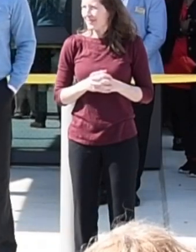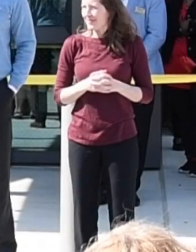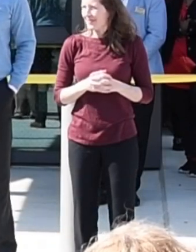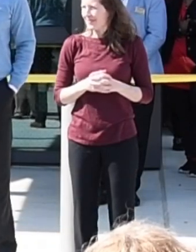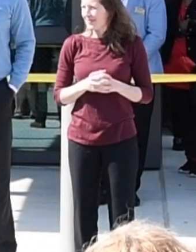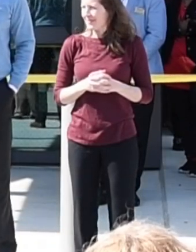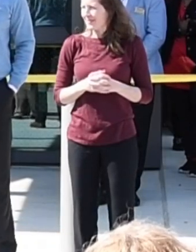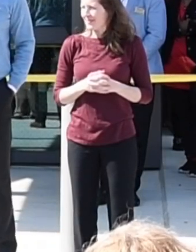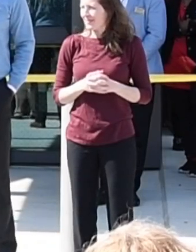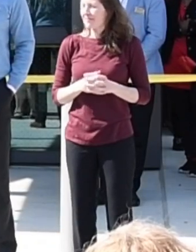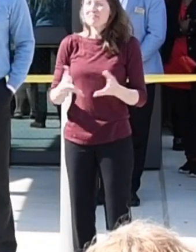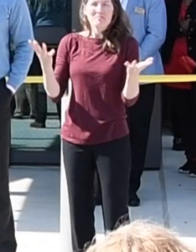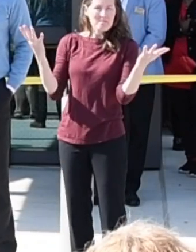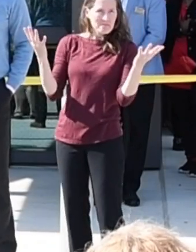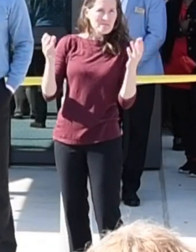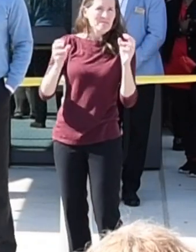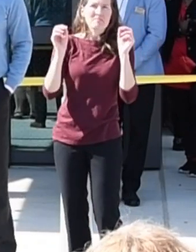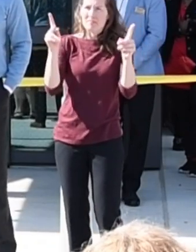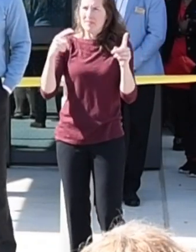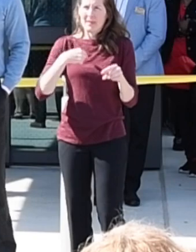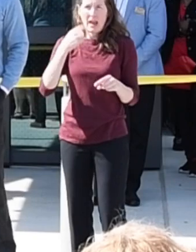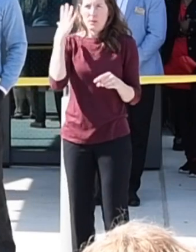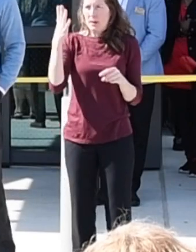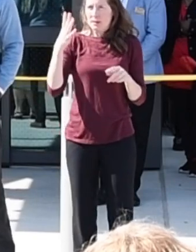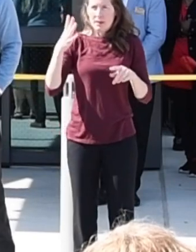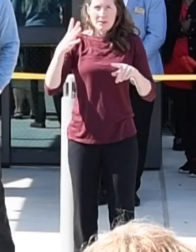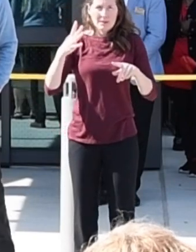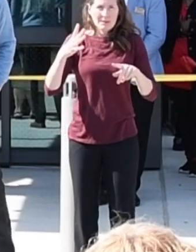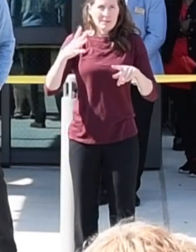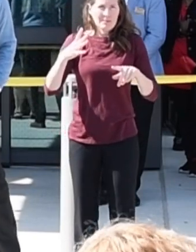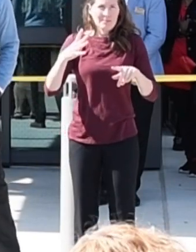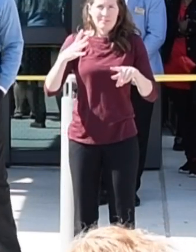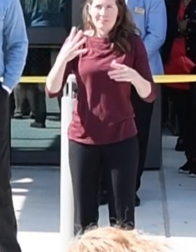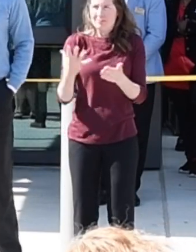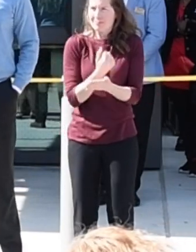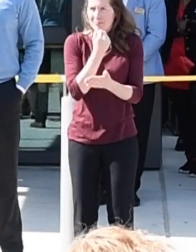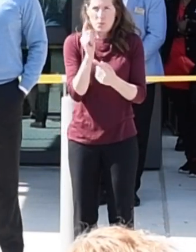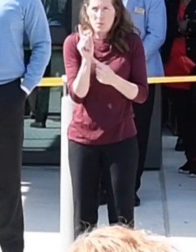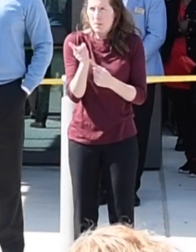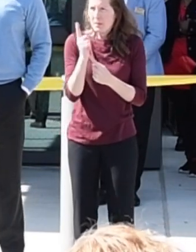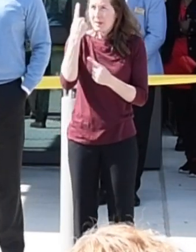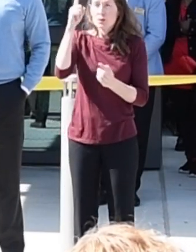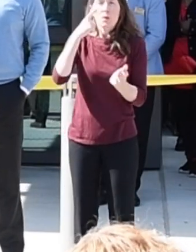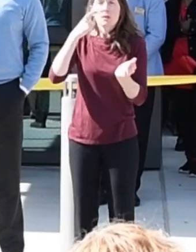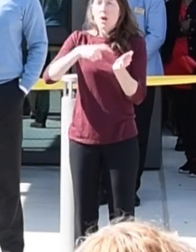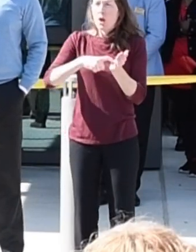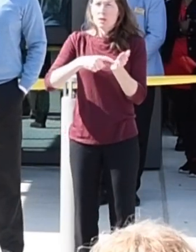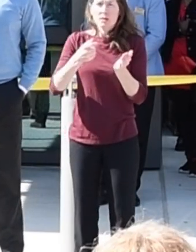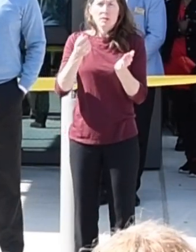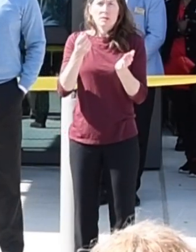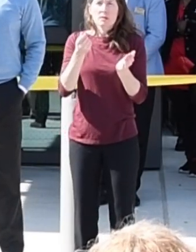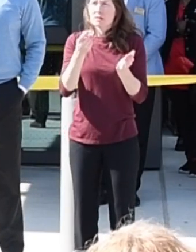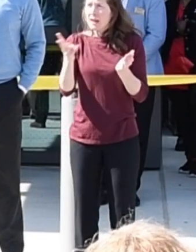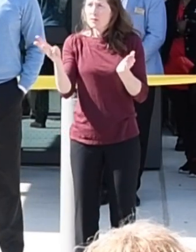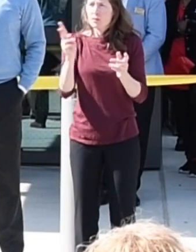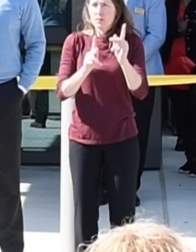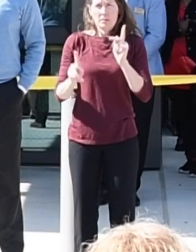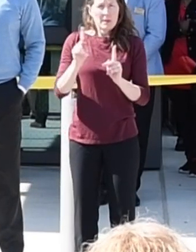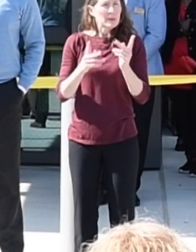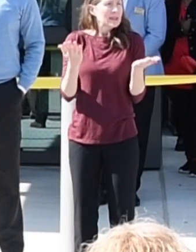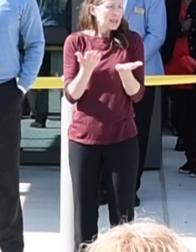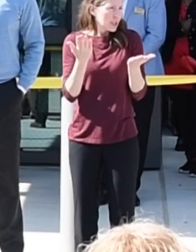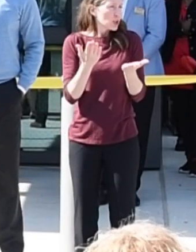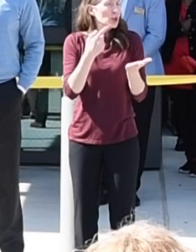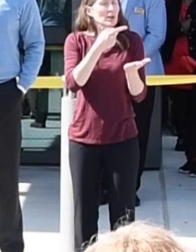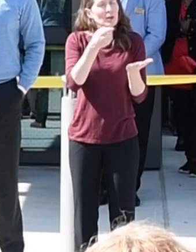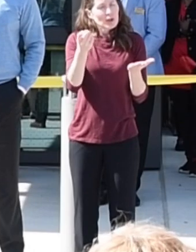Okay, I'm just going to take a quick moment to acknowledge several elected officials and special